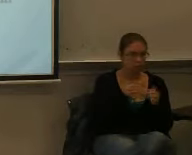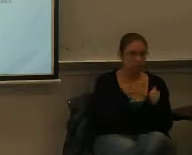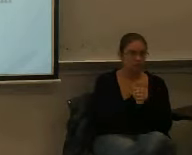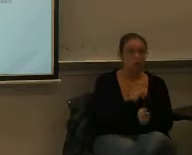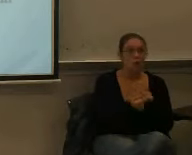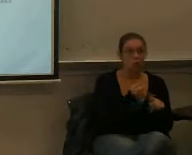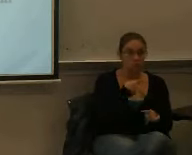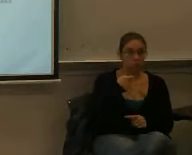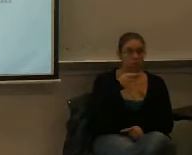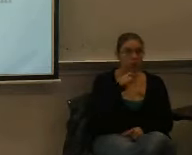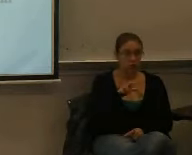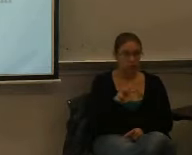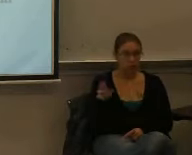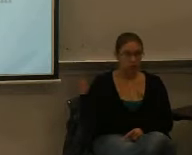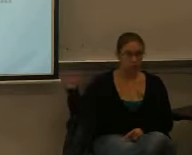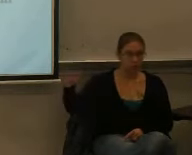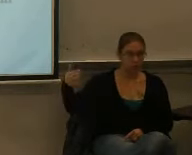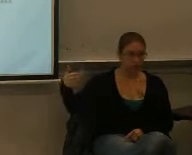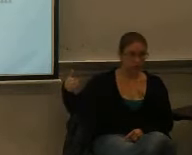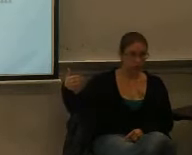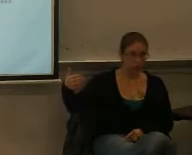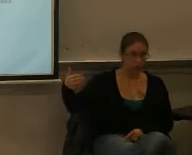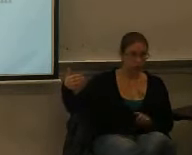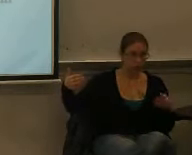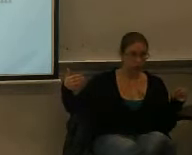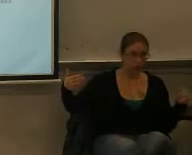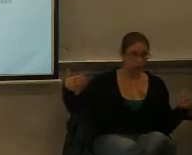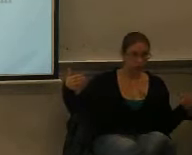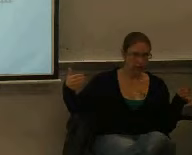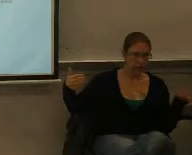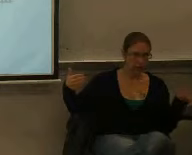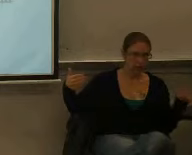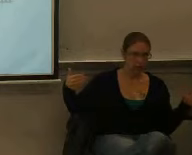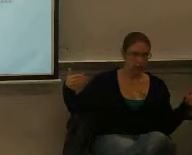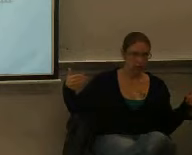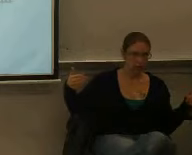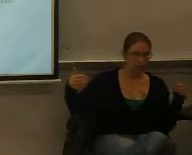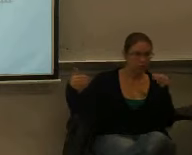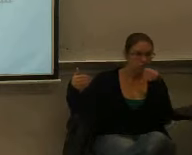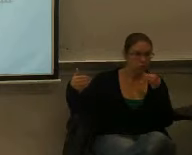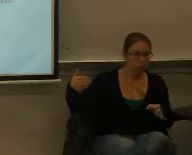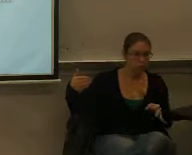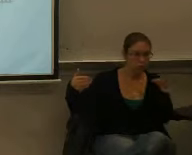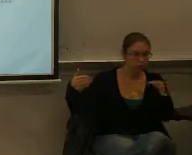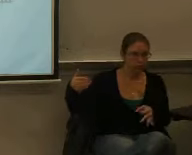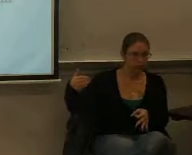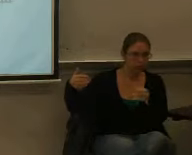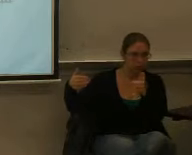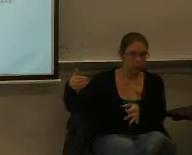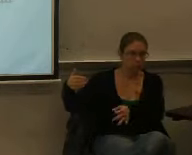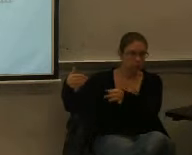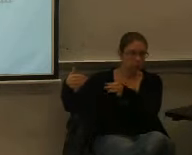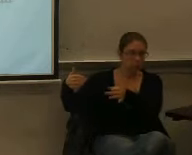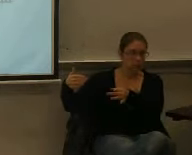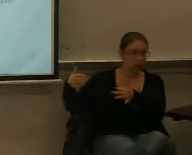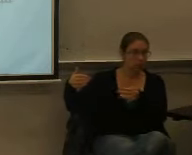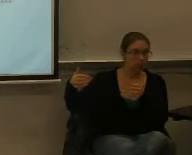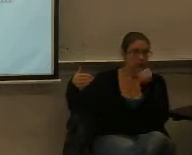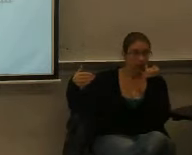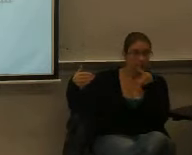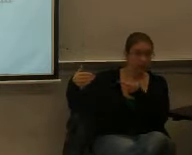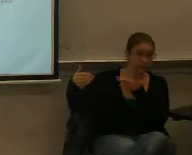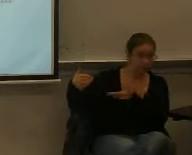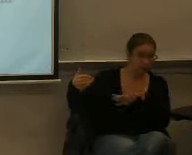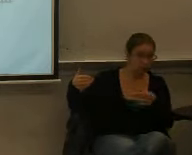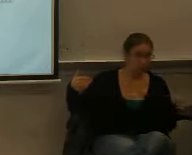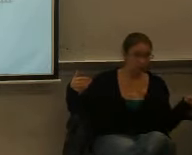predator, and they'll leave the other food. So they're continuously assessing what the risk is and the way they forage versus being